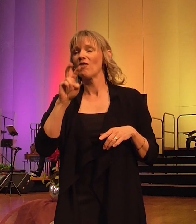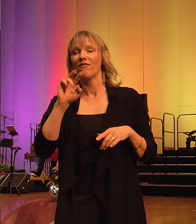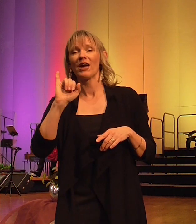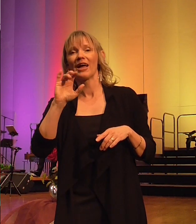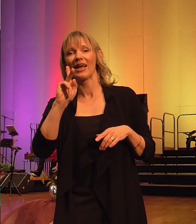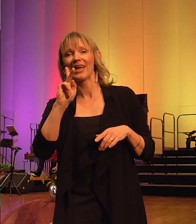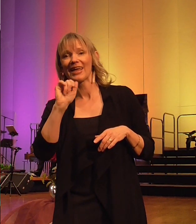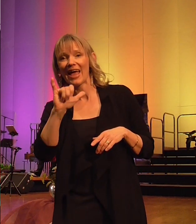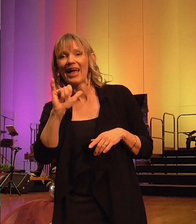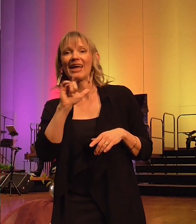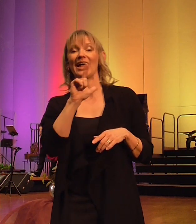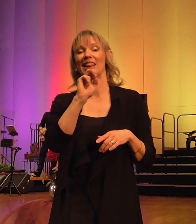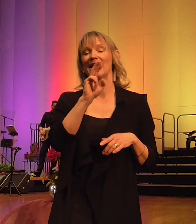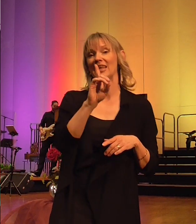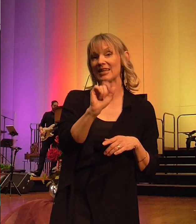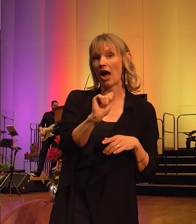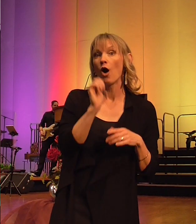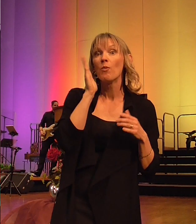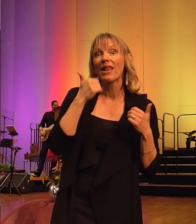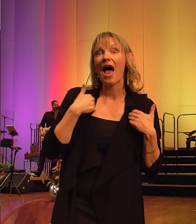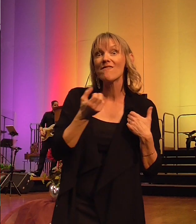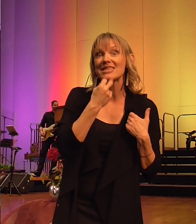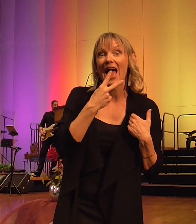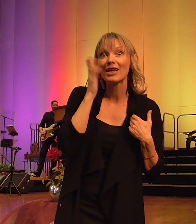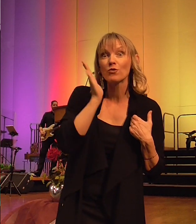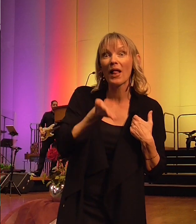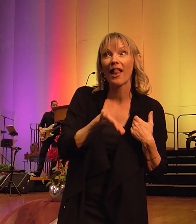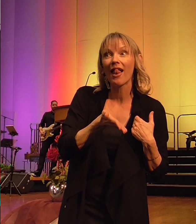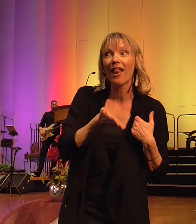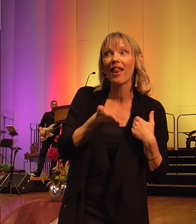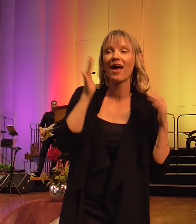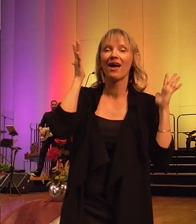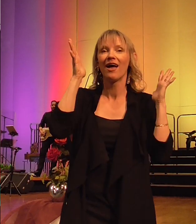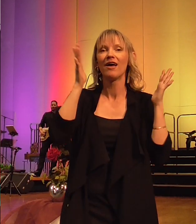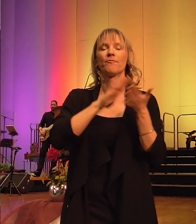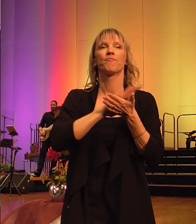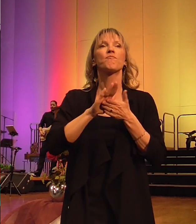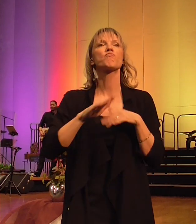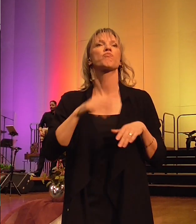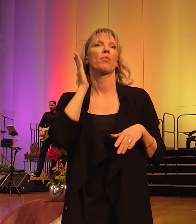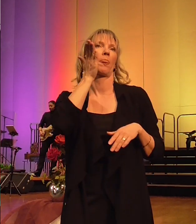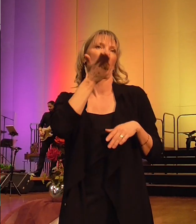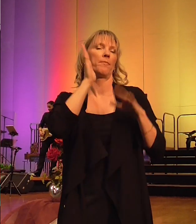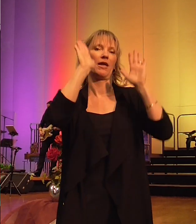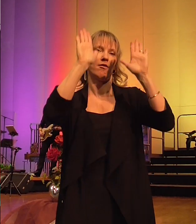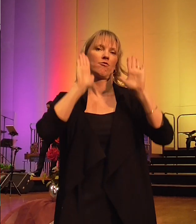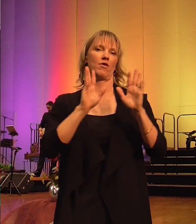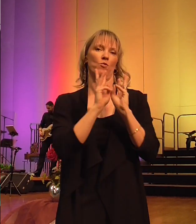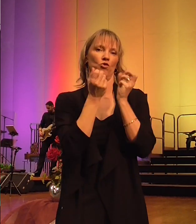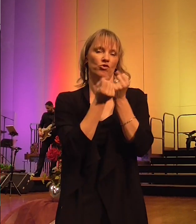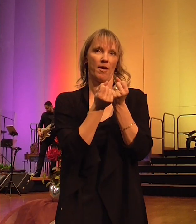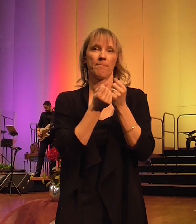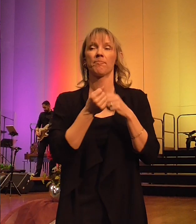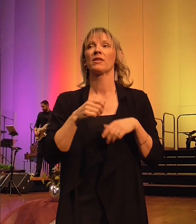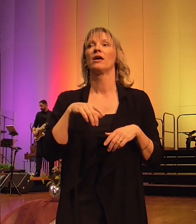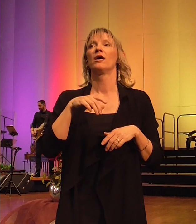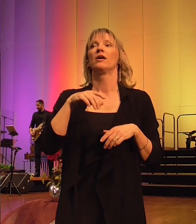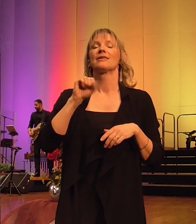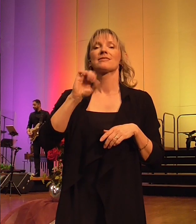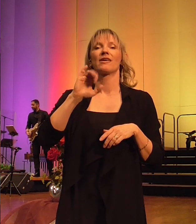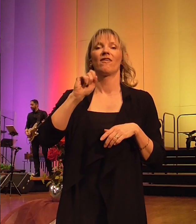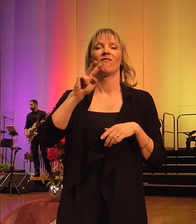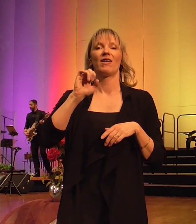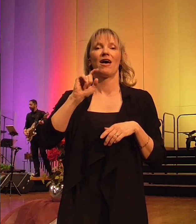Linda. There will be snacks. Nice. Yeah. That's going to be a great workshop. Michelle Scavetta mentioned it, but